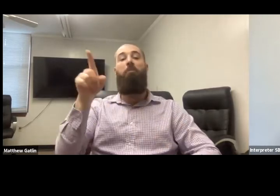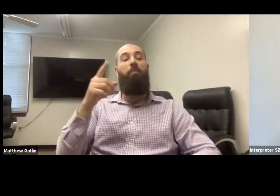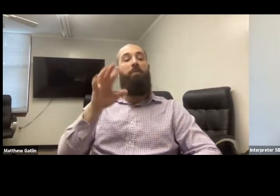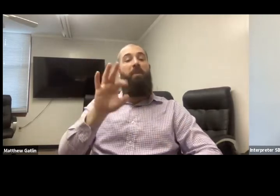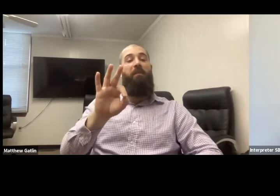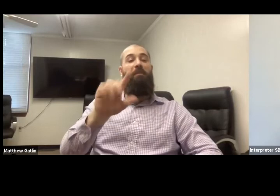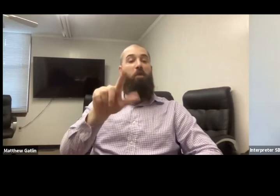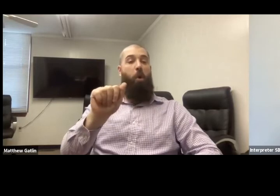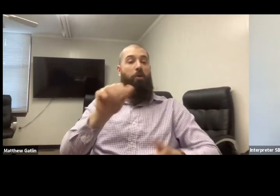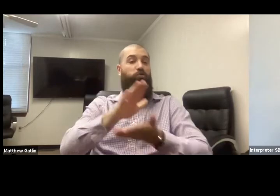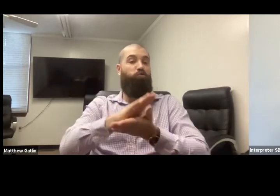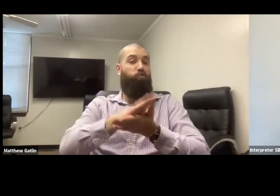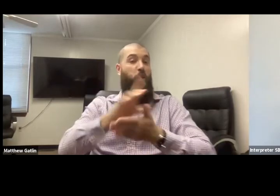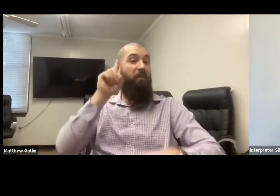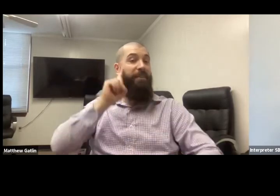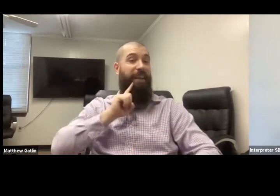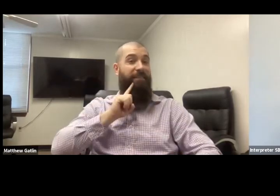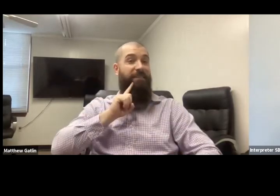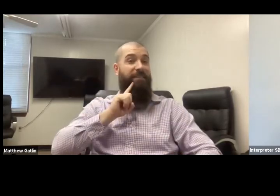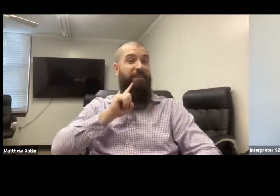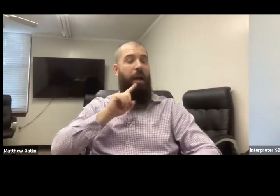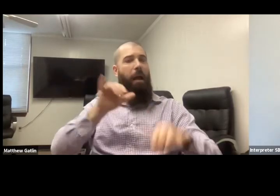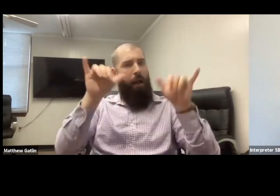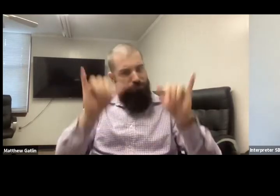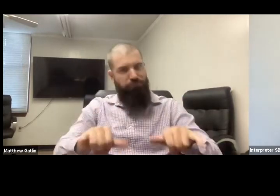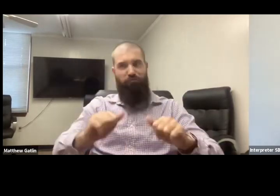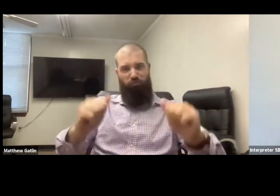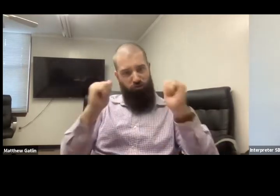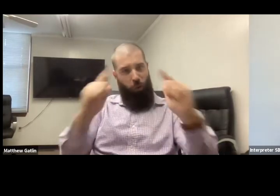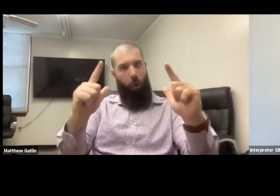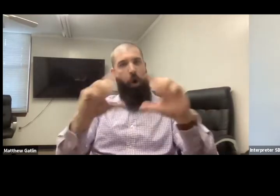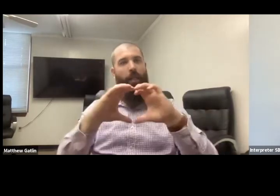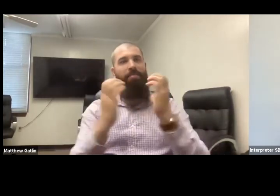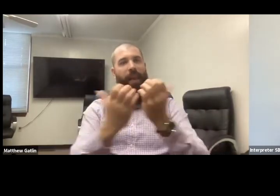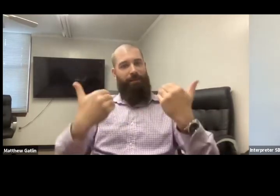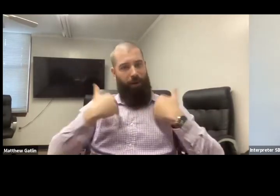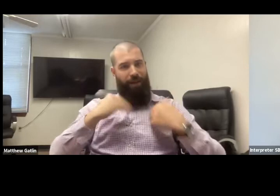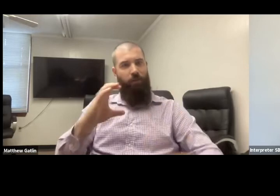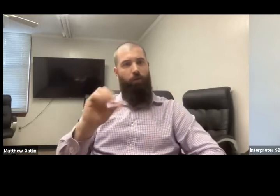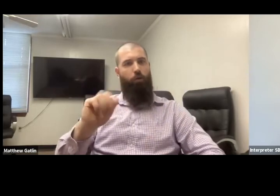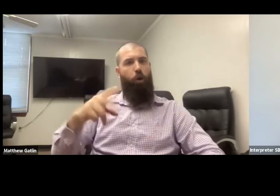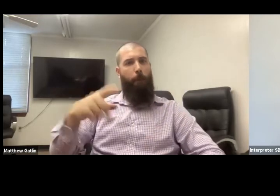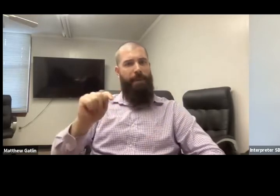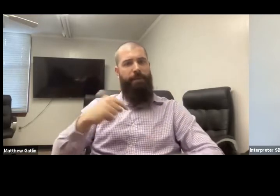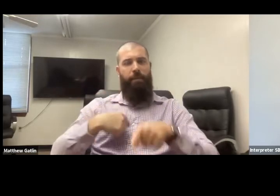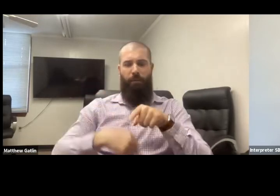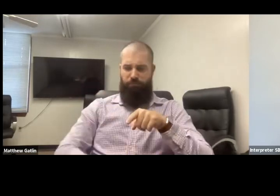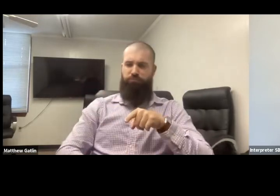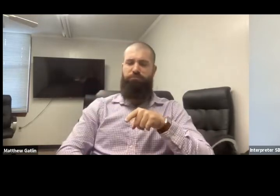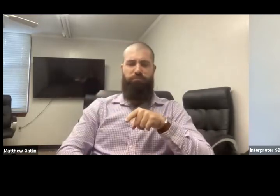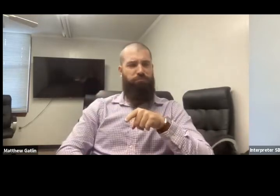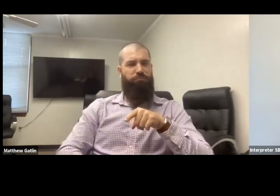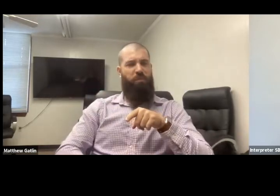I didn't think any much about it at the time, but when I was at the Florida School for the Deaf, all the classrooms had